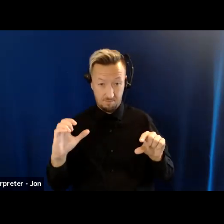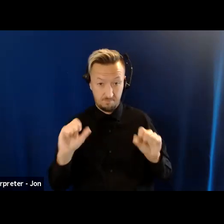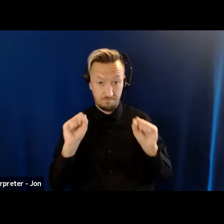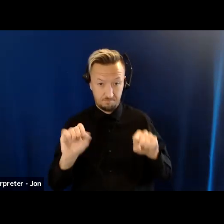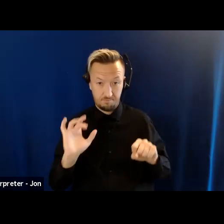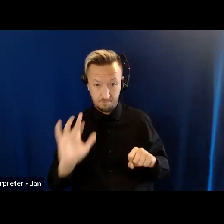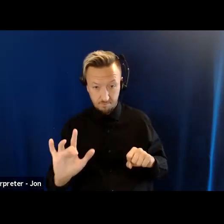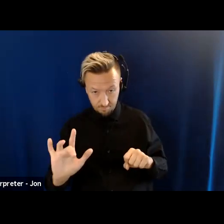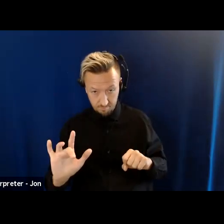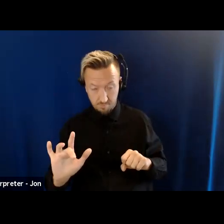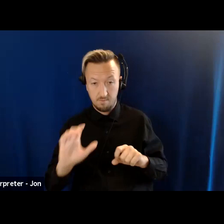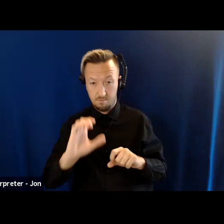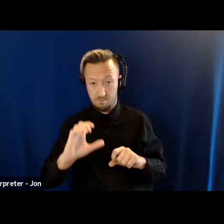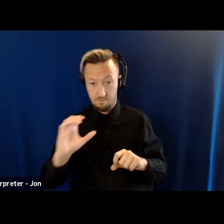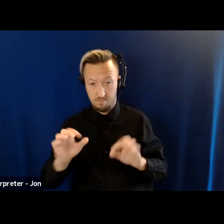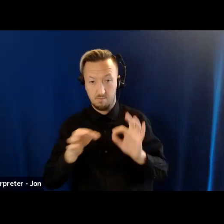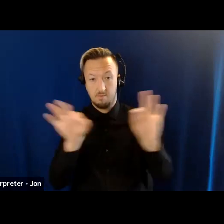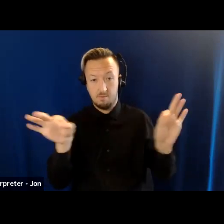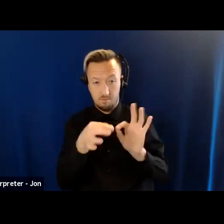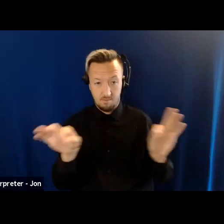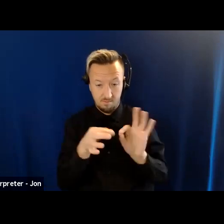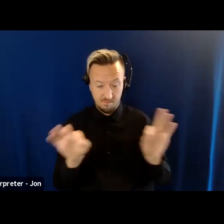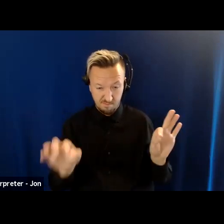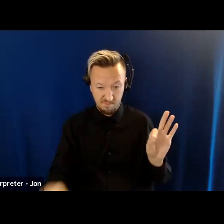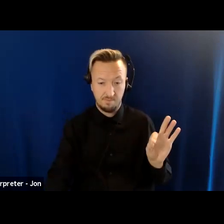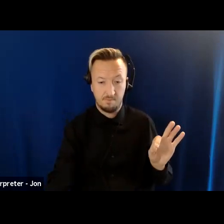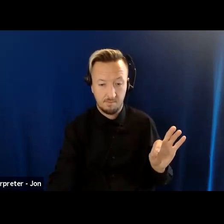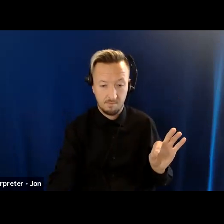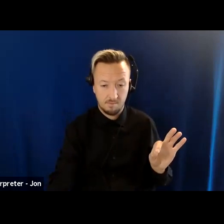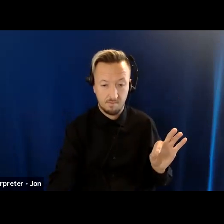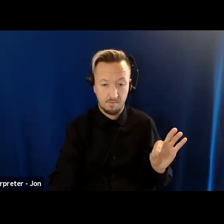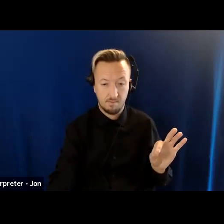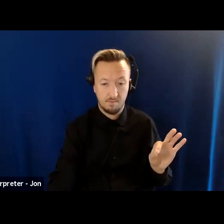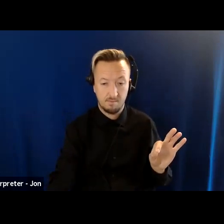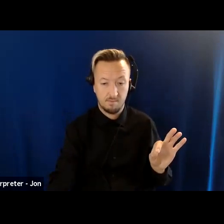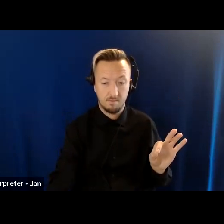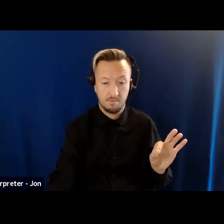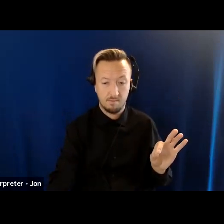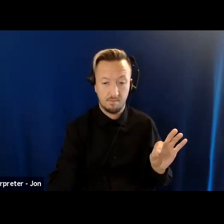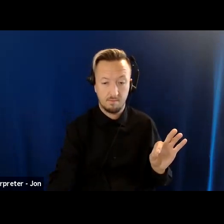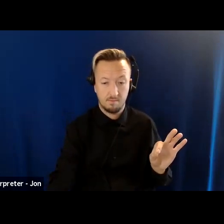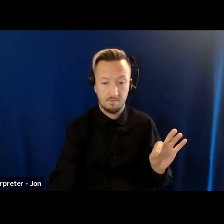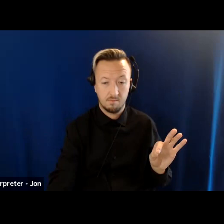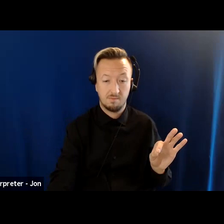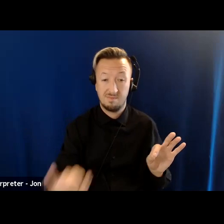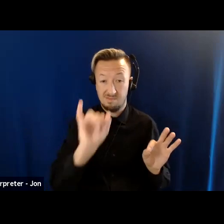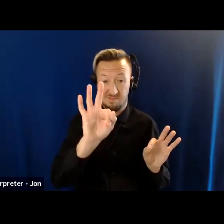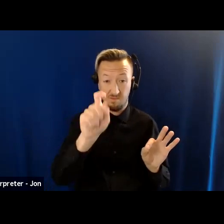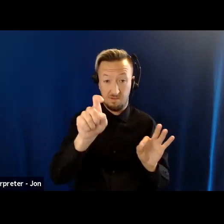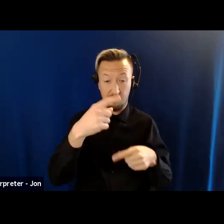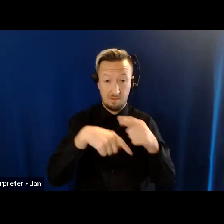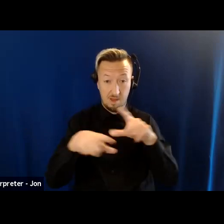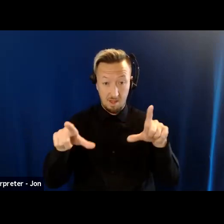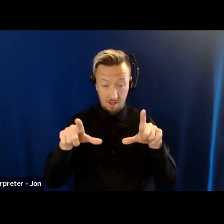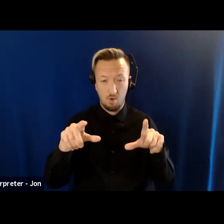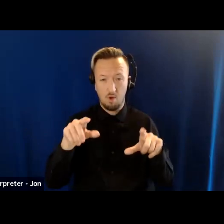session. You can view the captioning by selecting the CC tab on the menu bar. For sign language interpreting, you can find